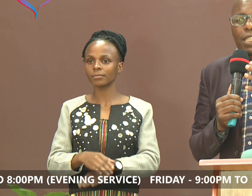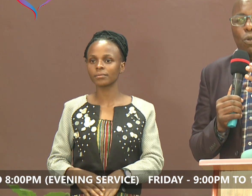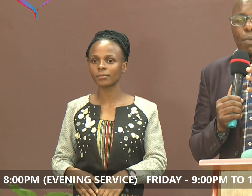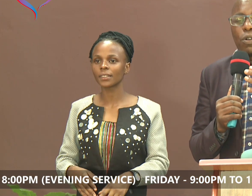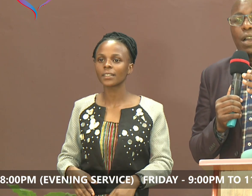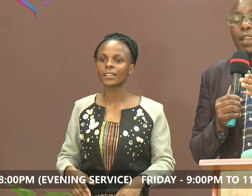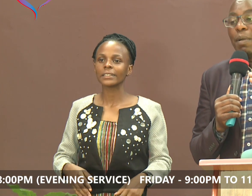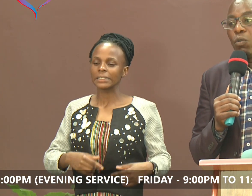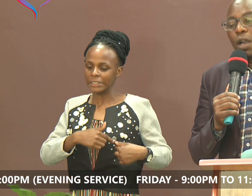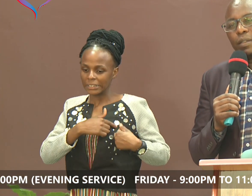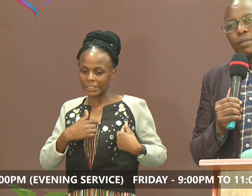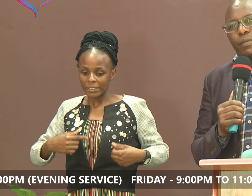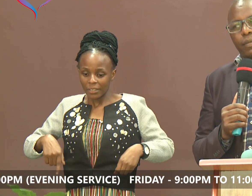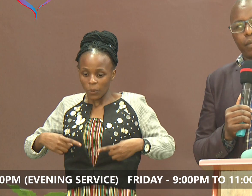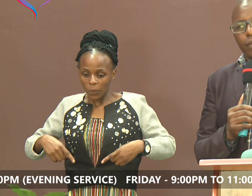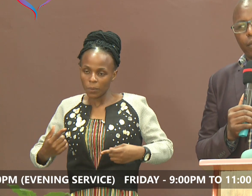are